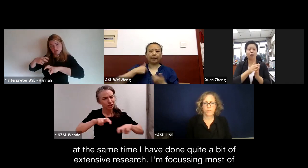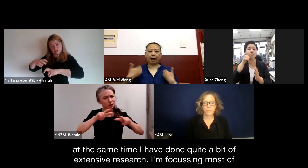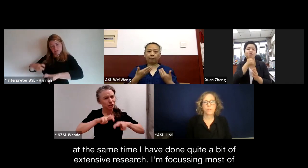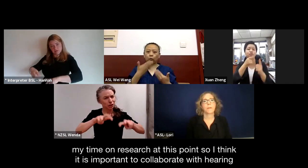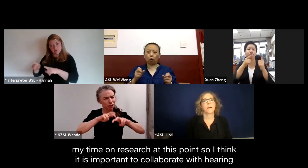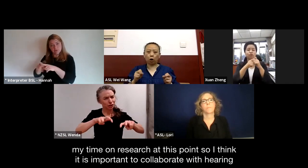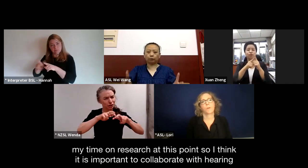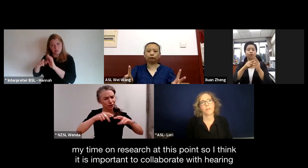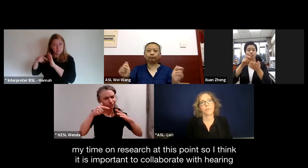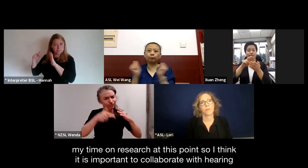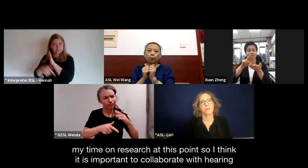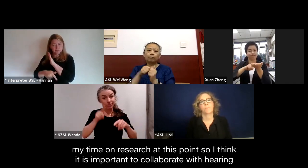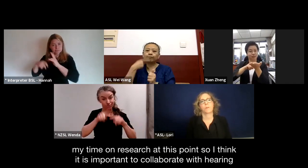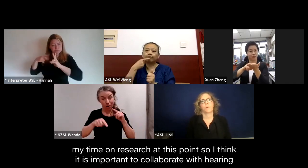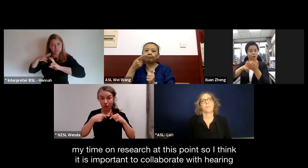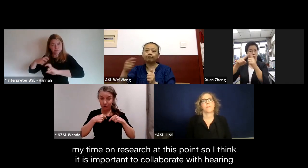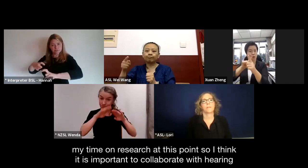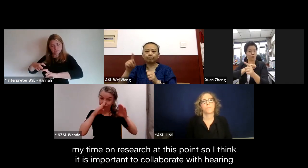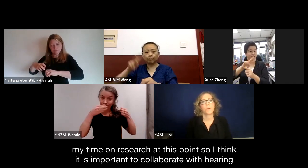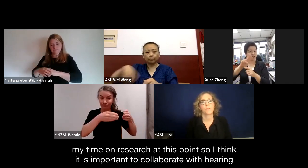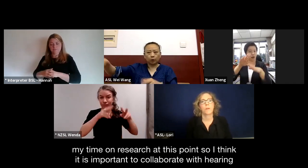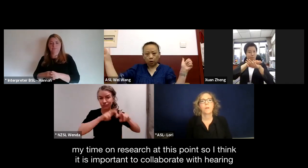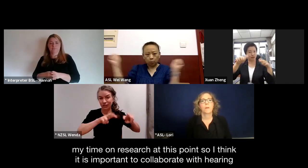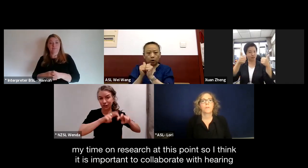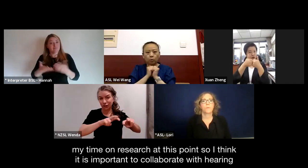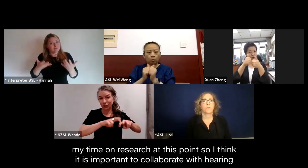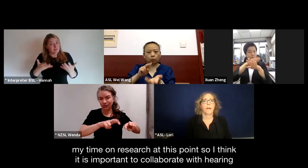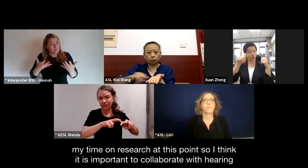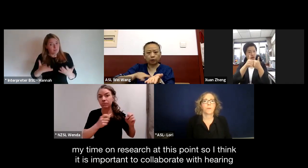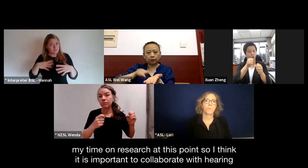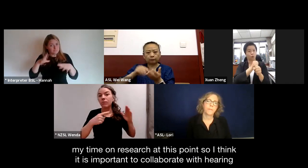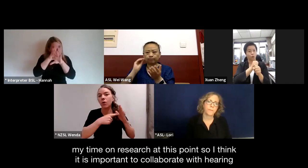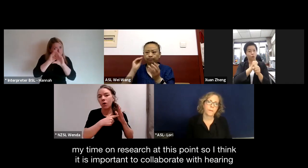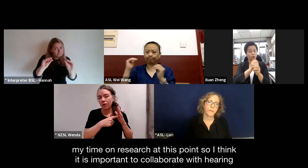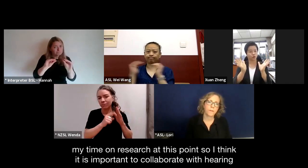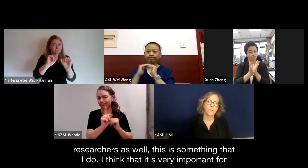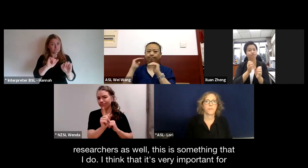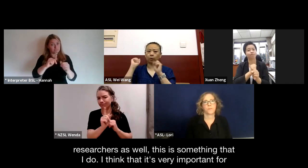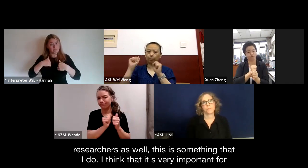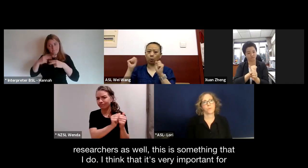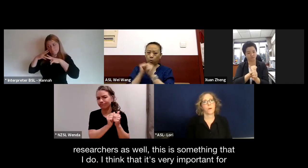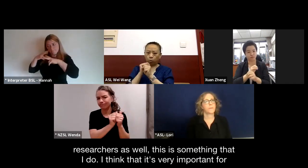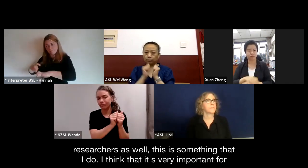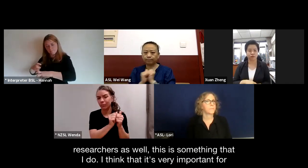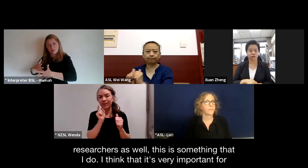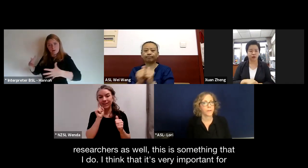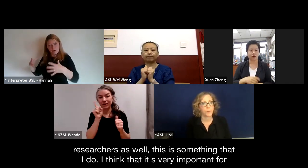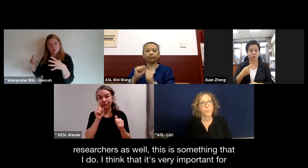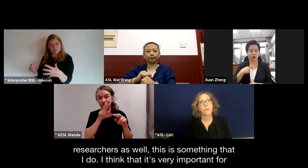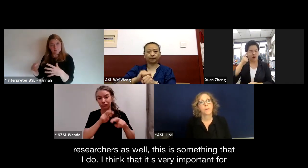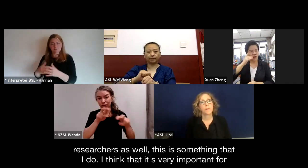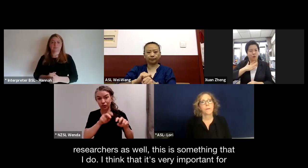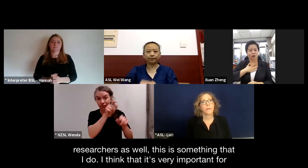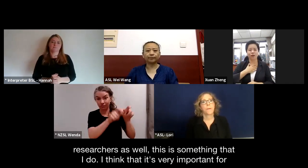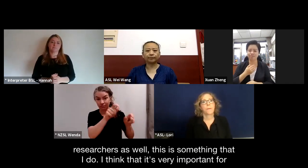I'm focusing most of my time on research at this point. So I think that it's important to collaborate with hearing researchers as well. This is something that I